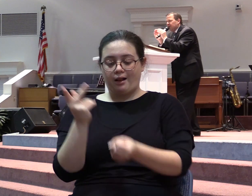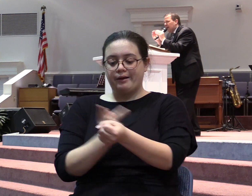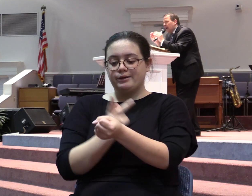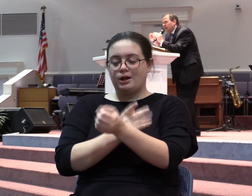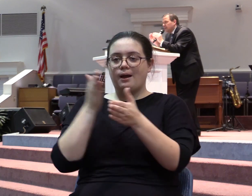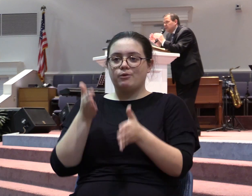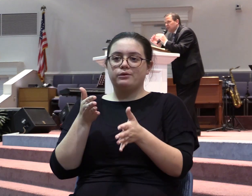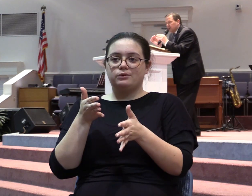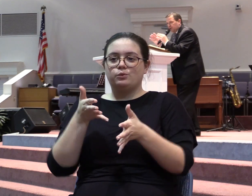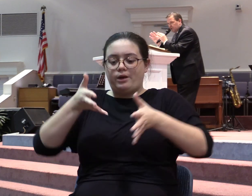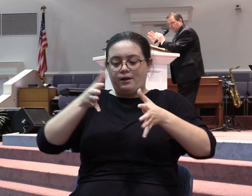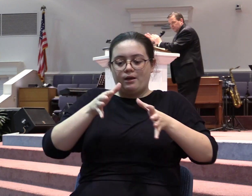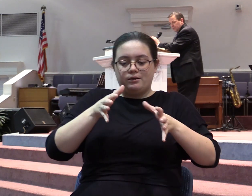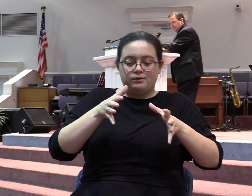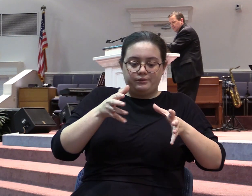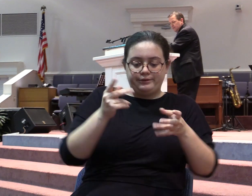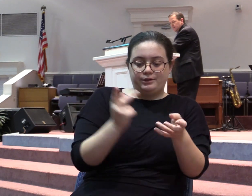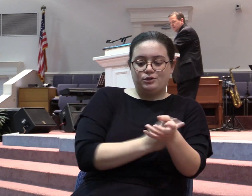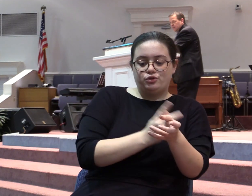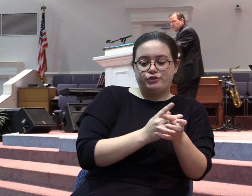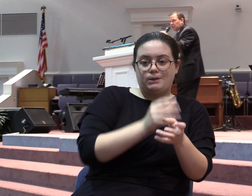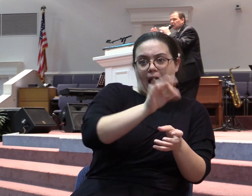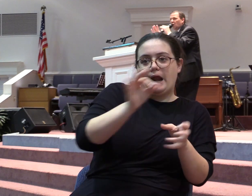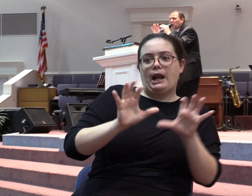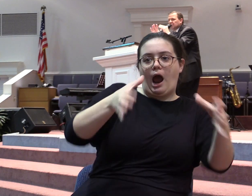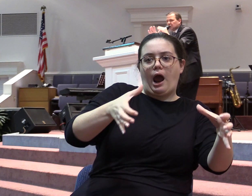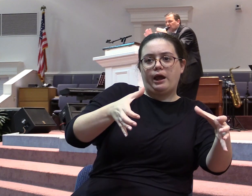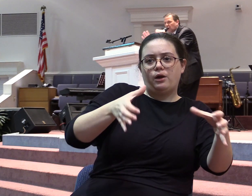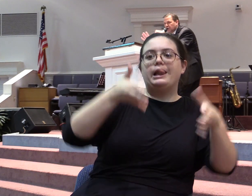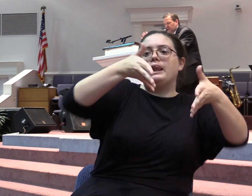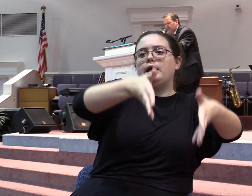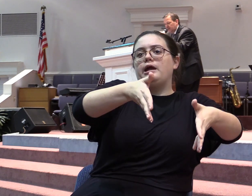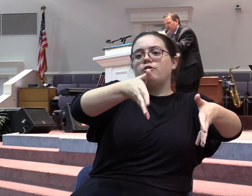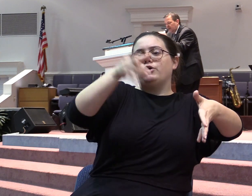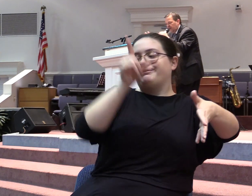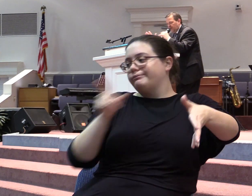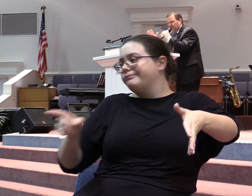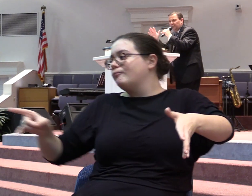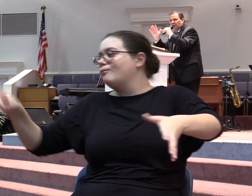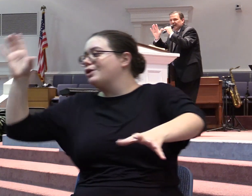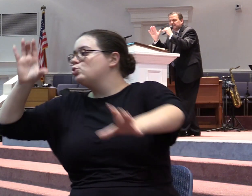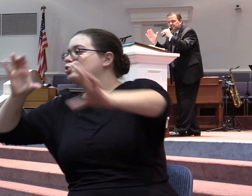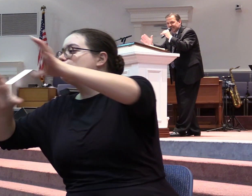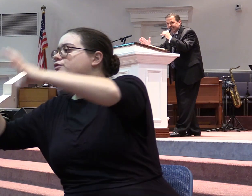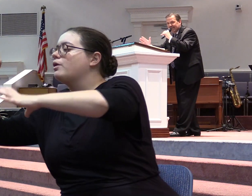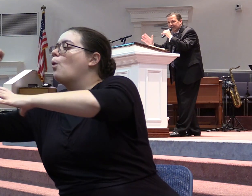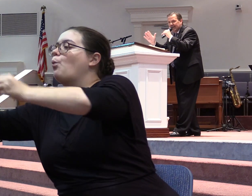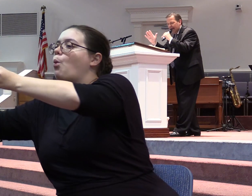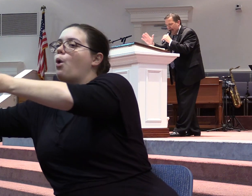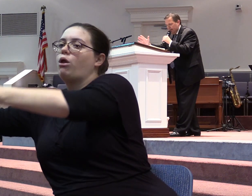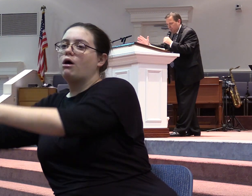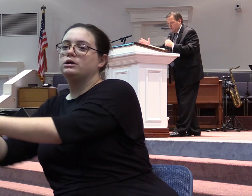the flock to the other shepherds to go and search for that